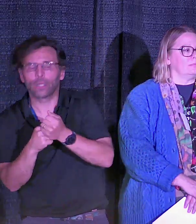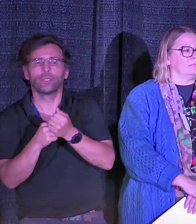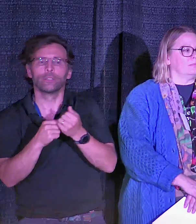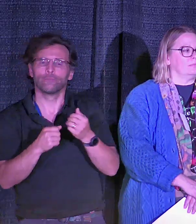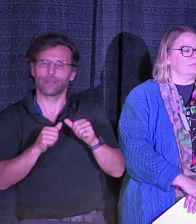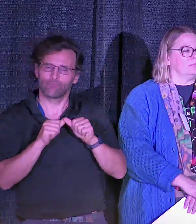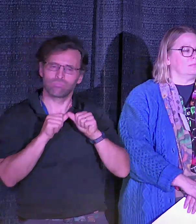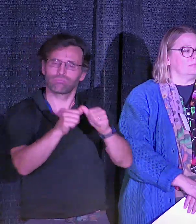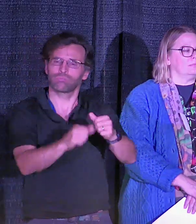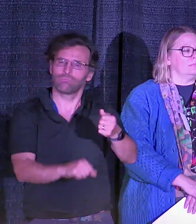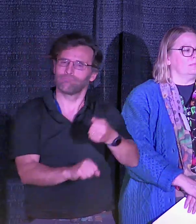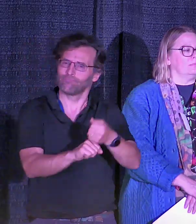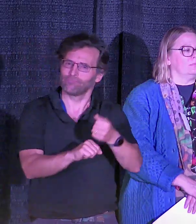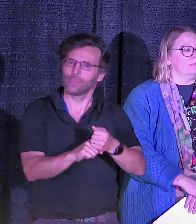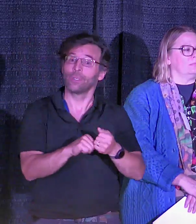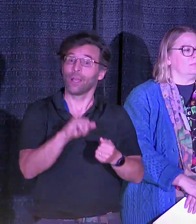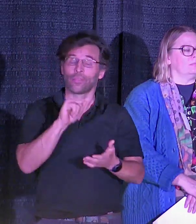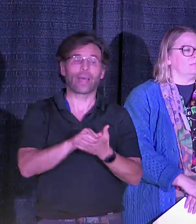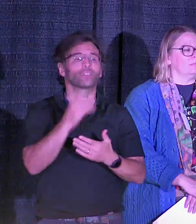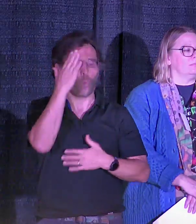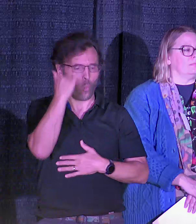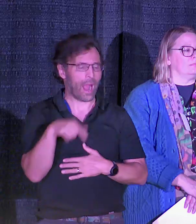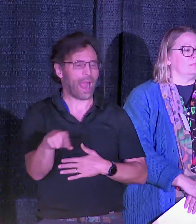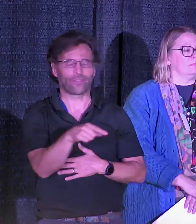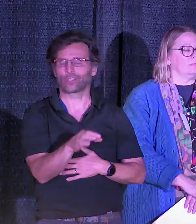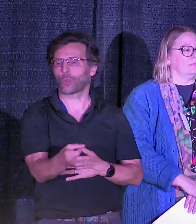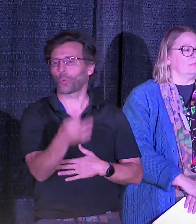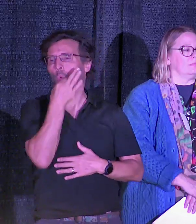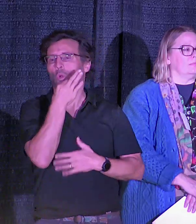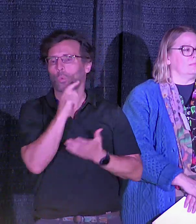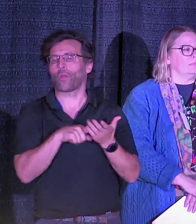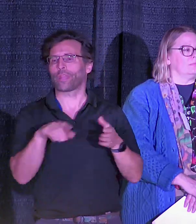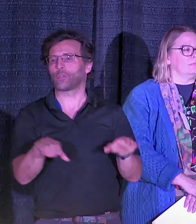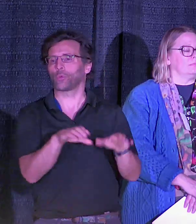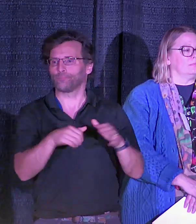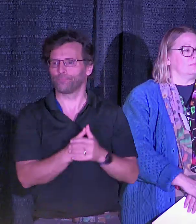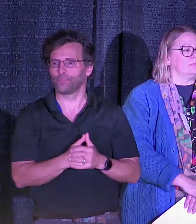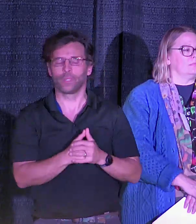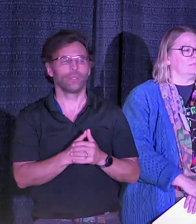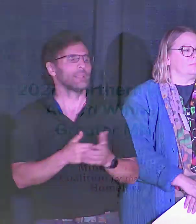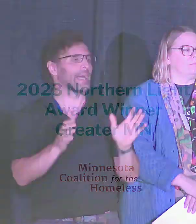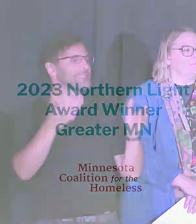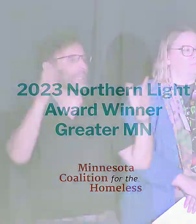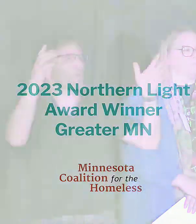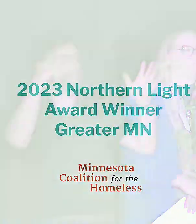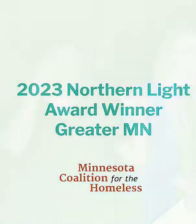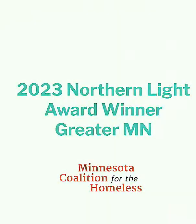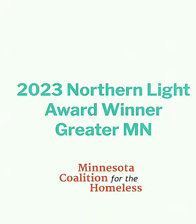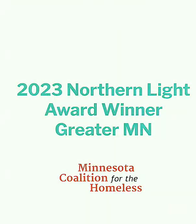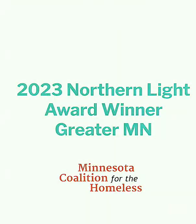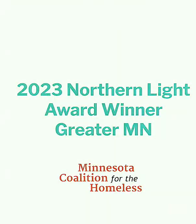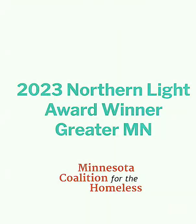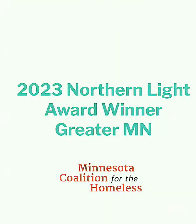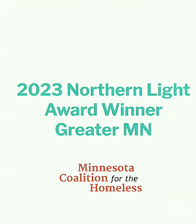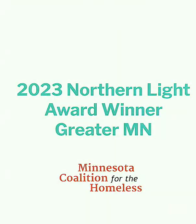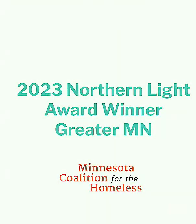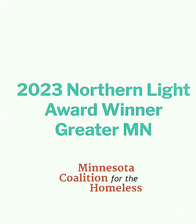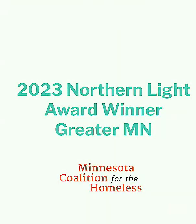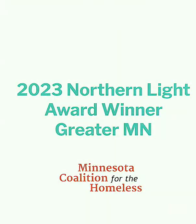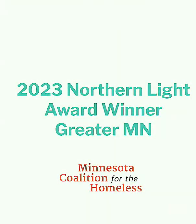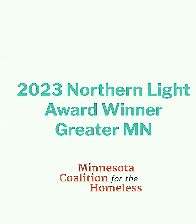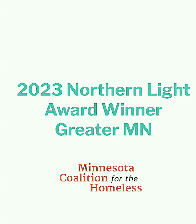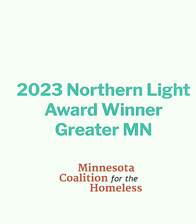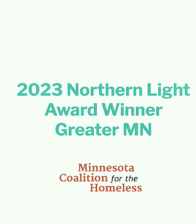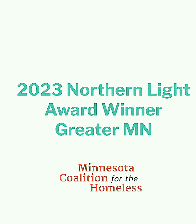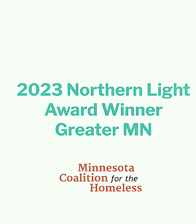advocating for, which is why they are so good at what they do. Let's hear for our Northern Lights Award winners.